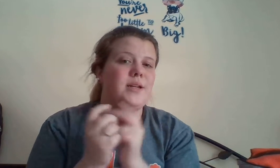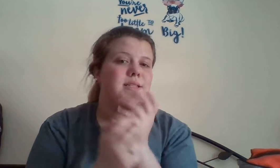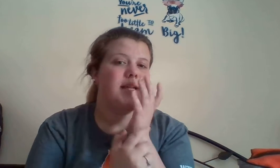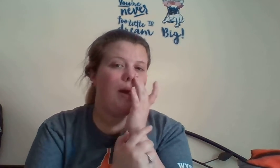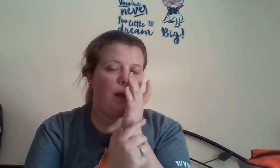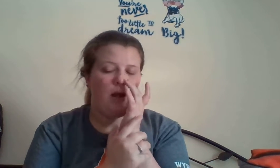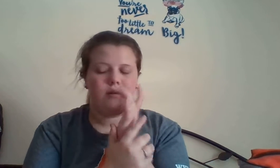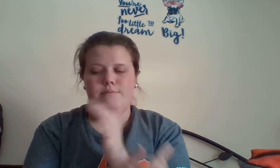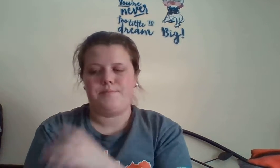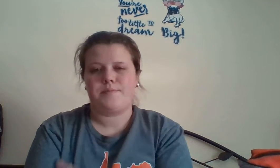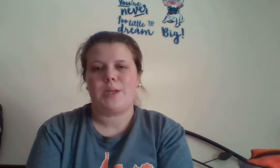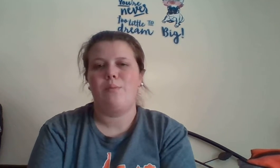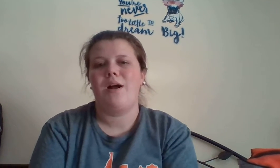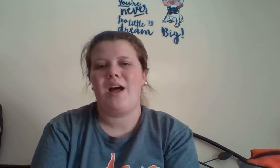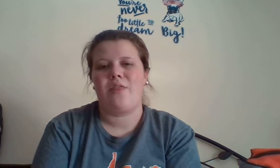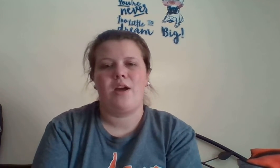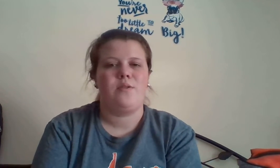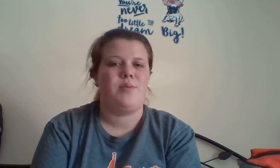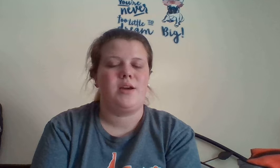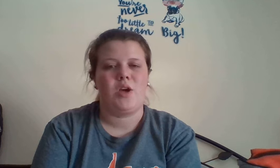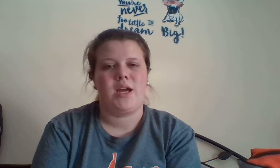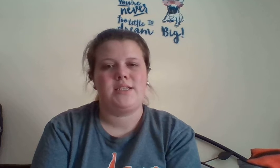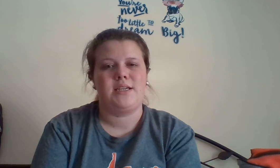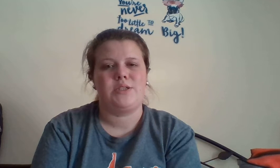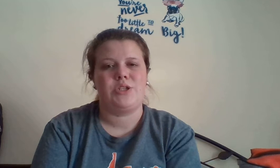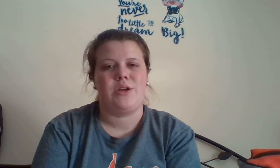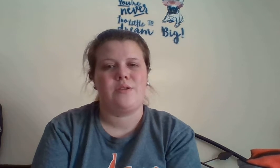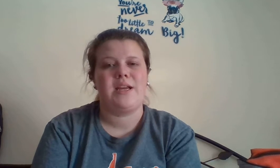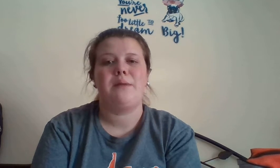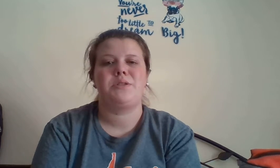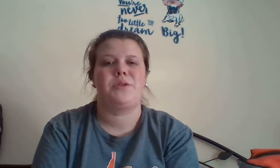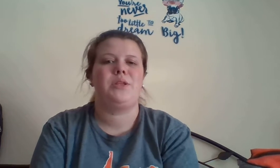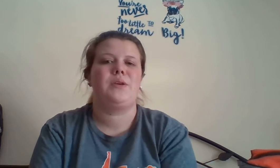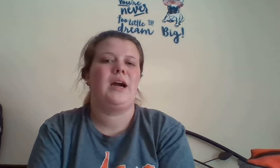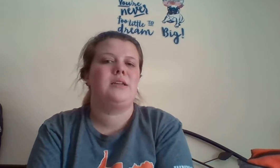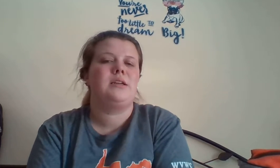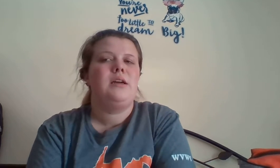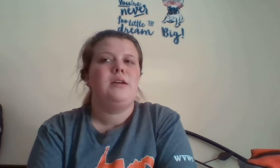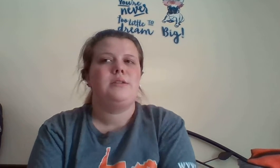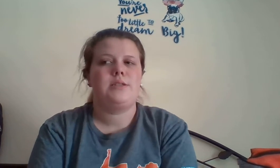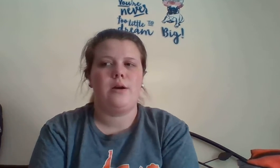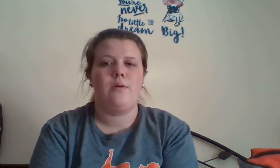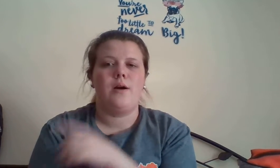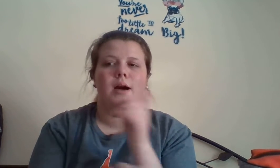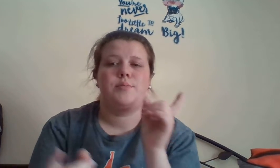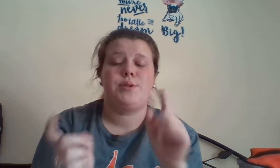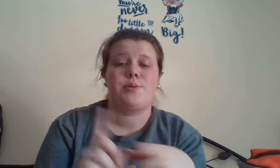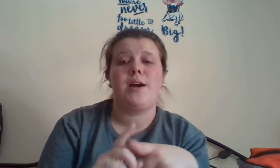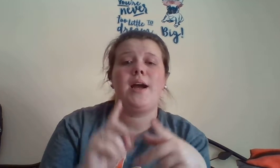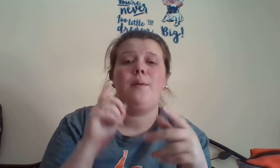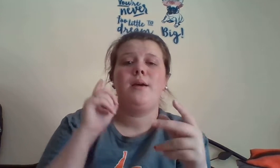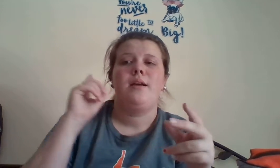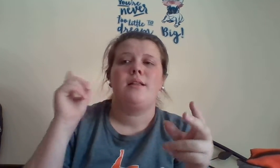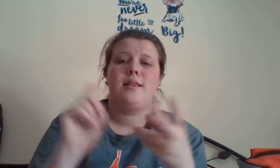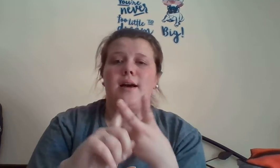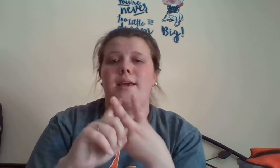ones, but I thought it would be a good idea to share those habits with you guys. So, subscribe, like